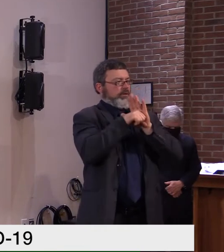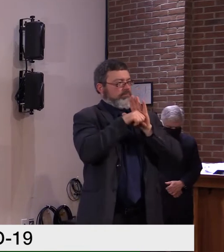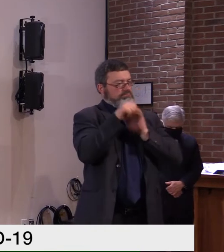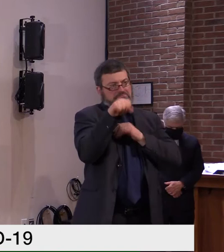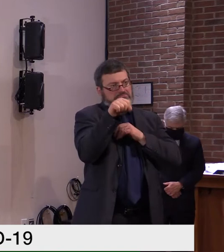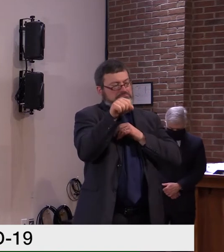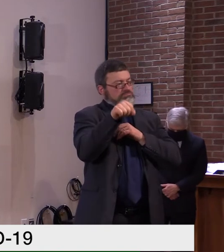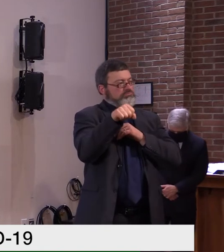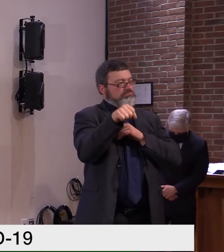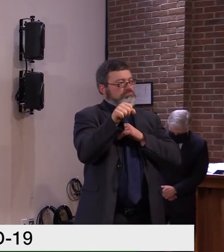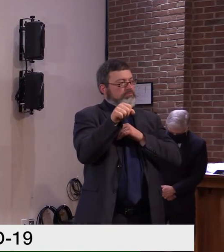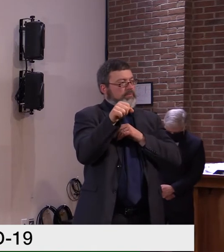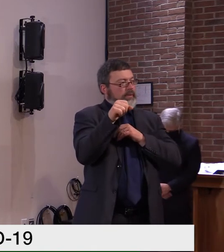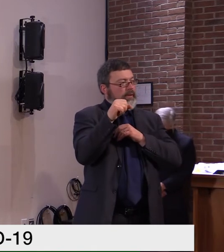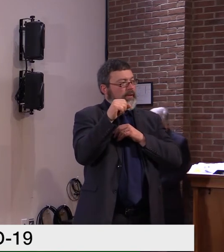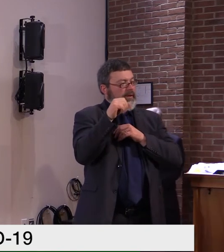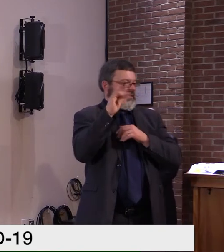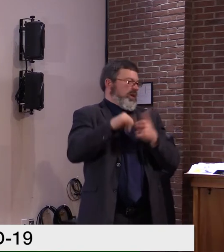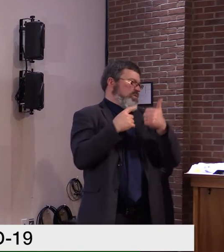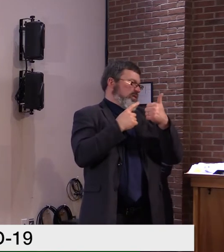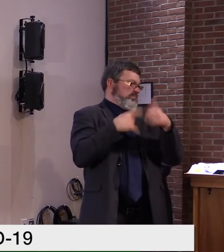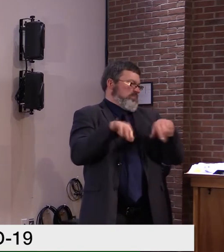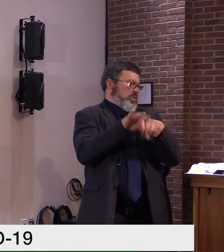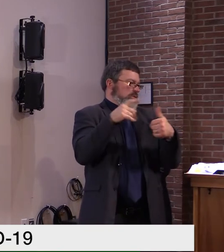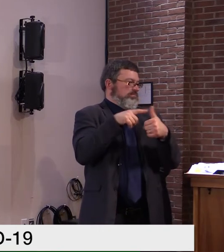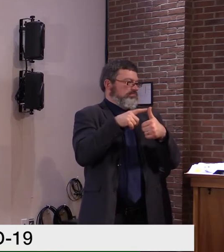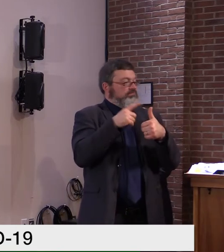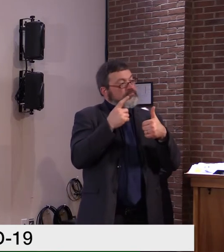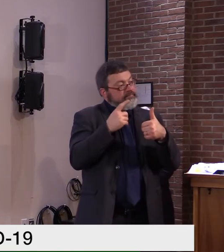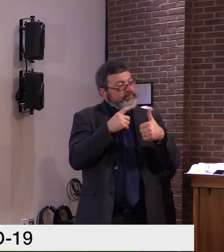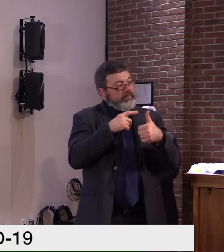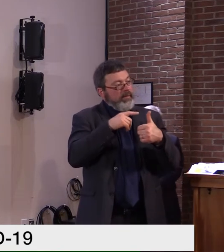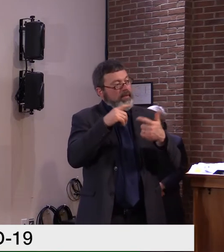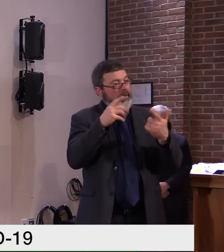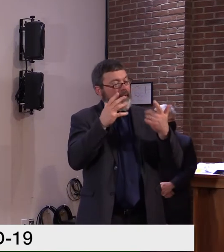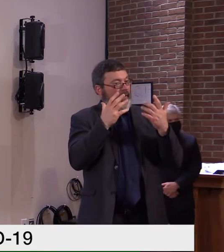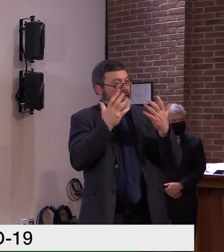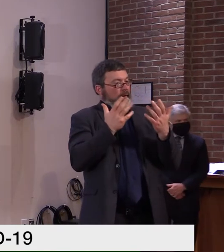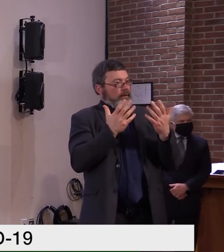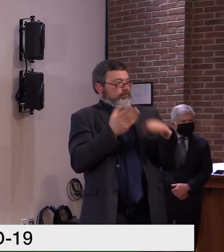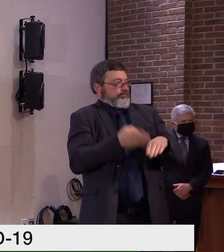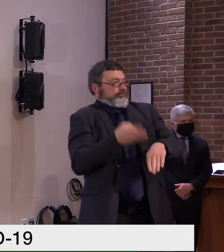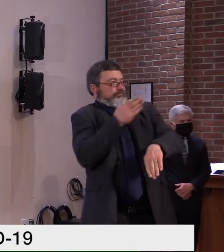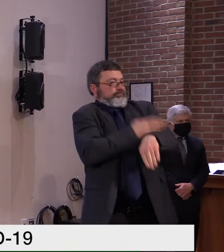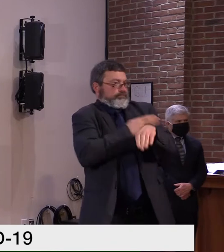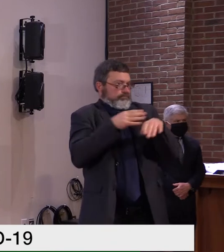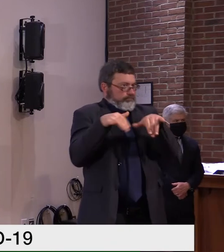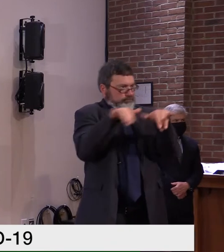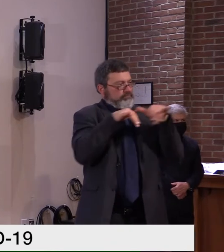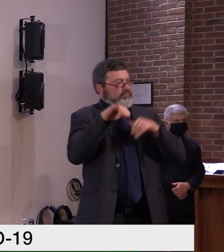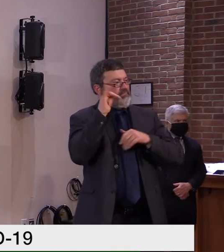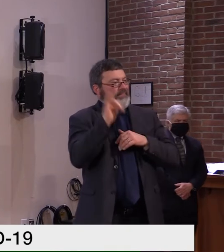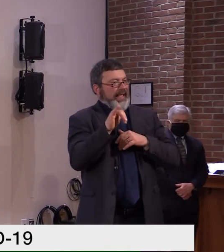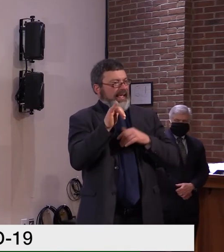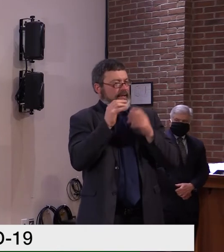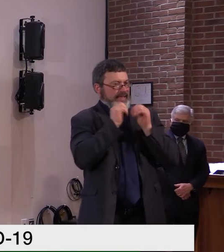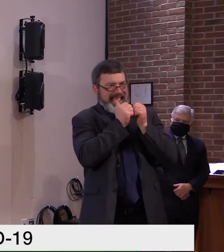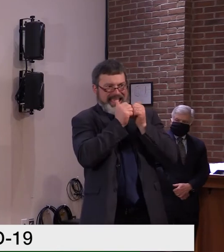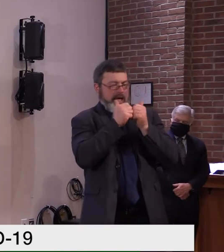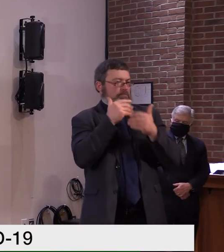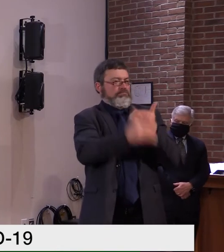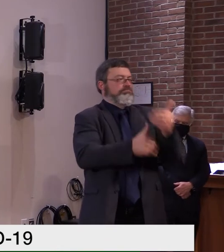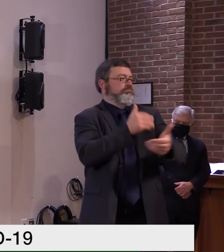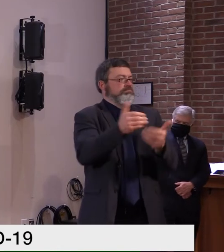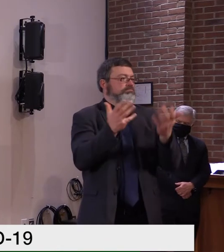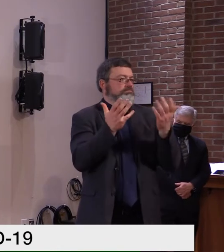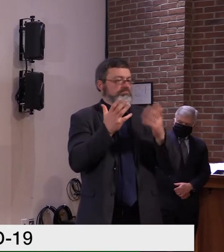and that's one of the reasons that the modernization strategy is in part framed with those components. You see,